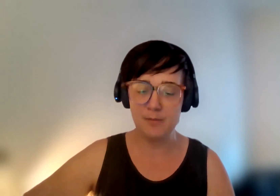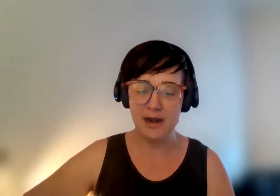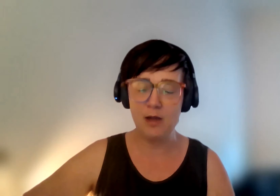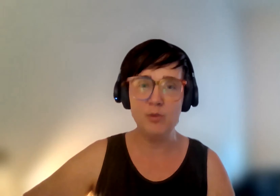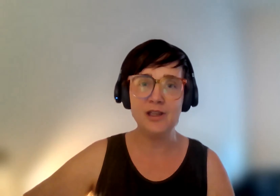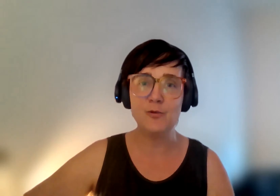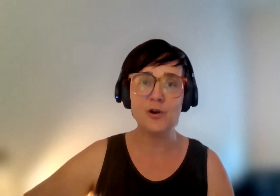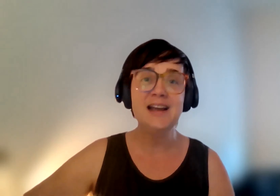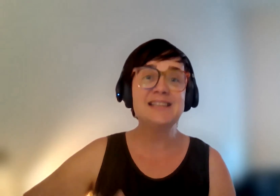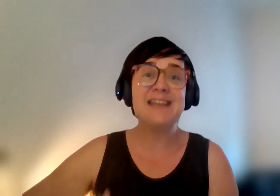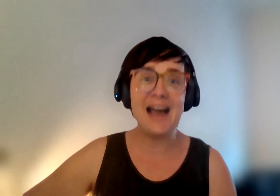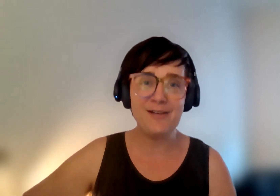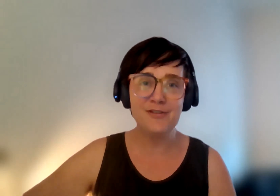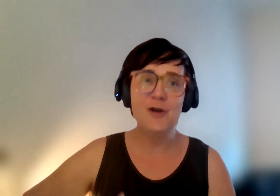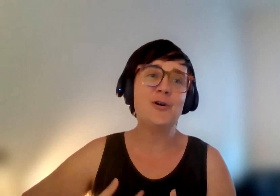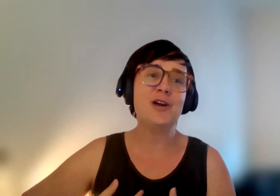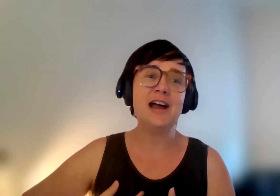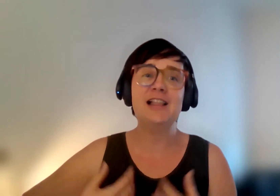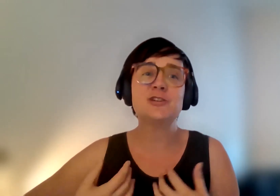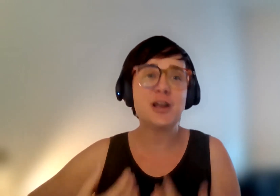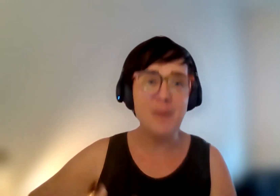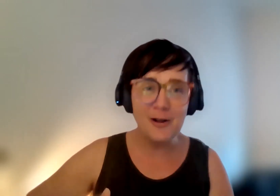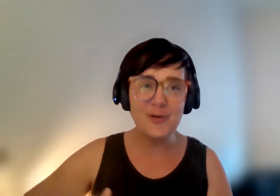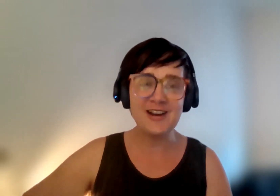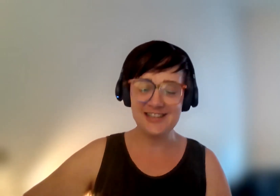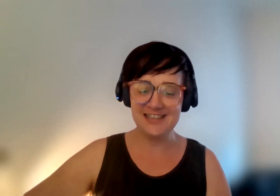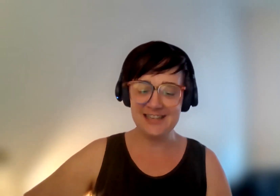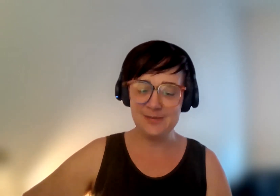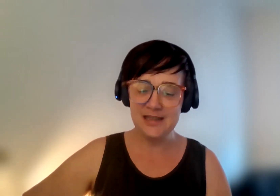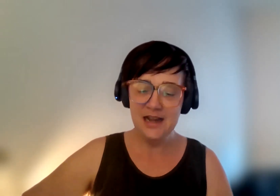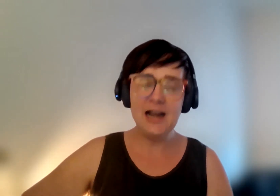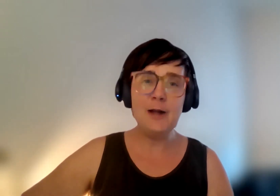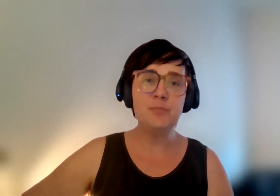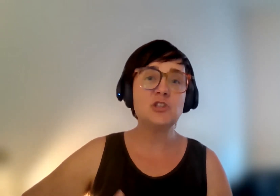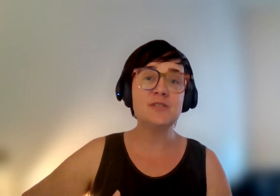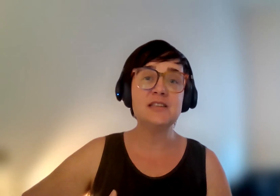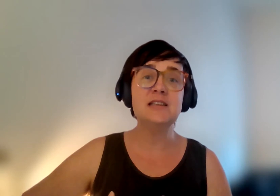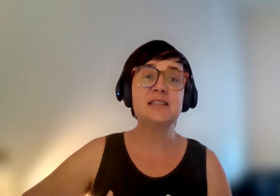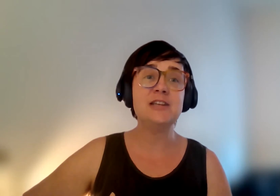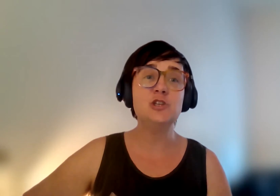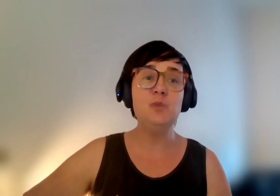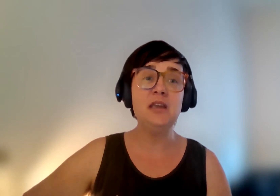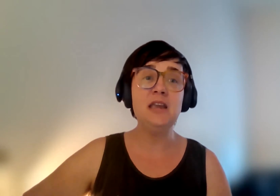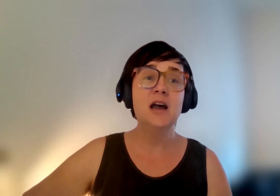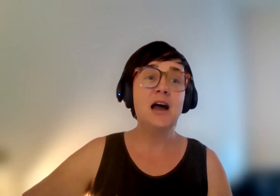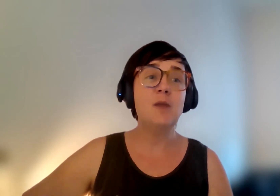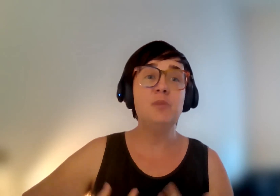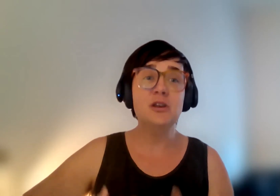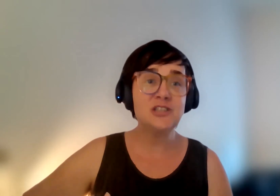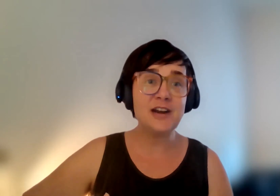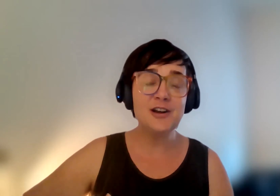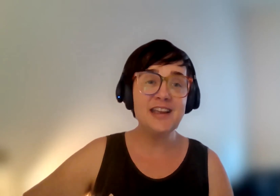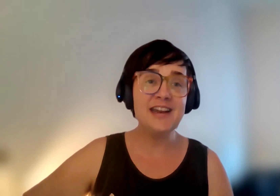to do things like Medi-Cal billing or staff or electronic medical record systems. Services tend to